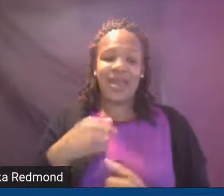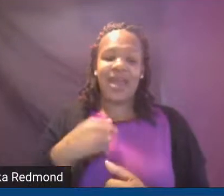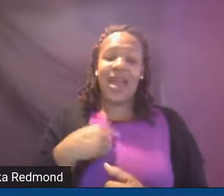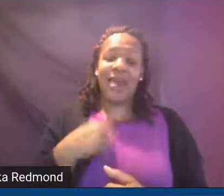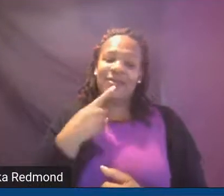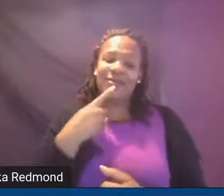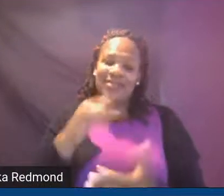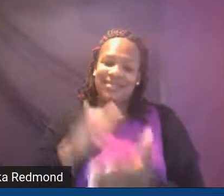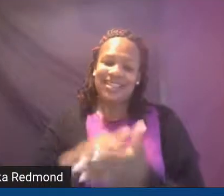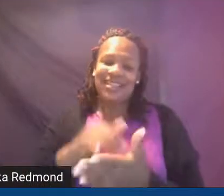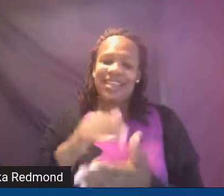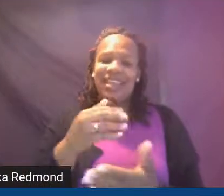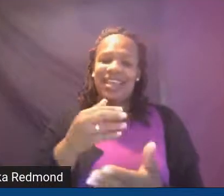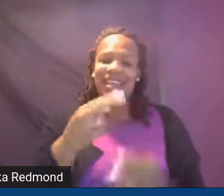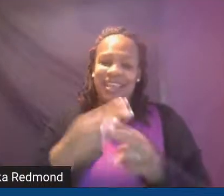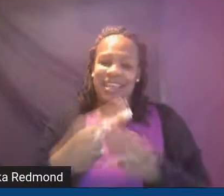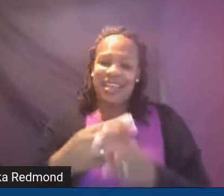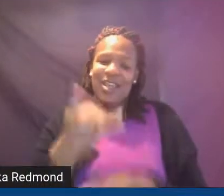but regardless,